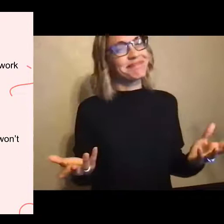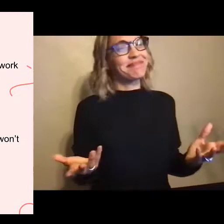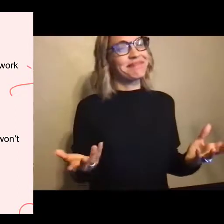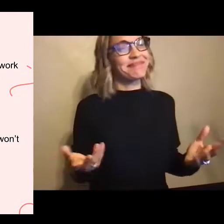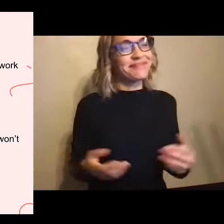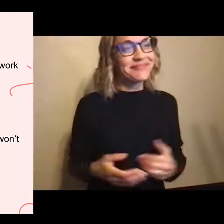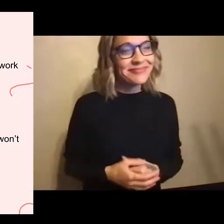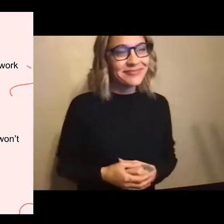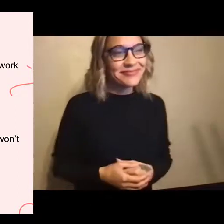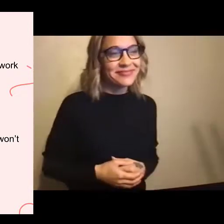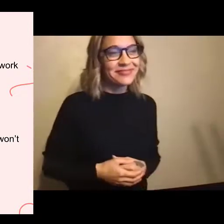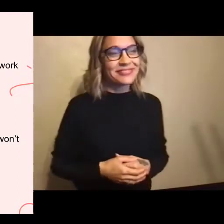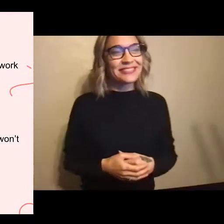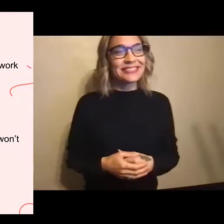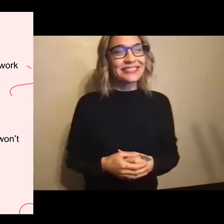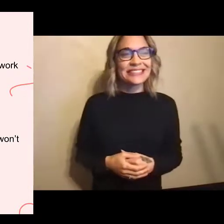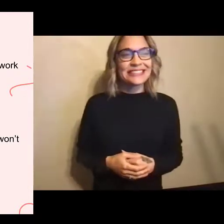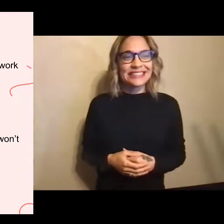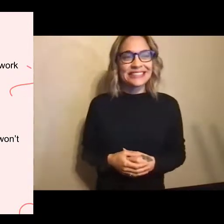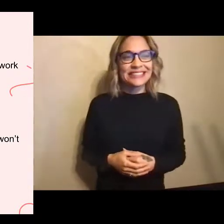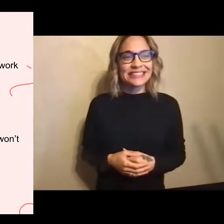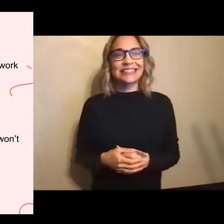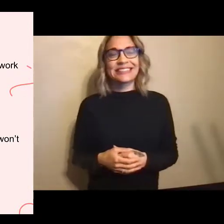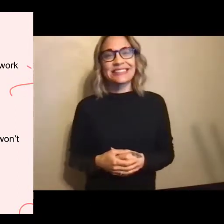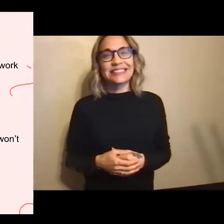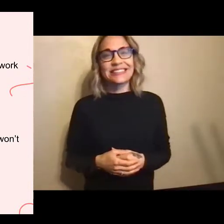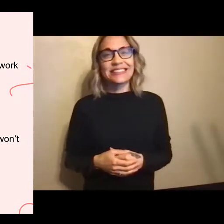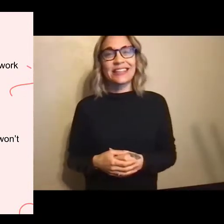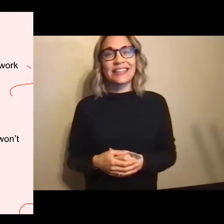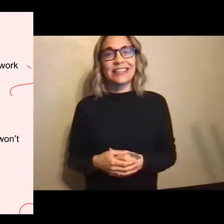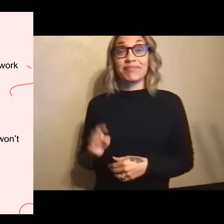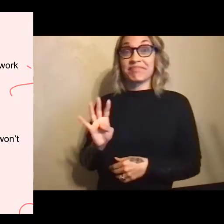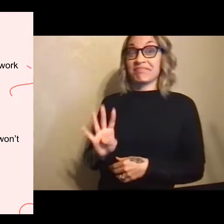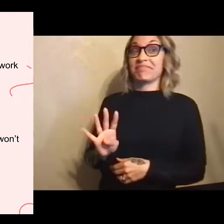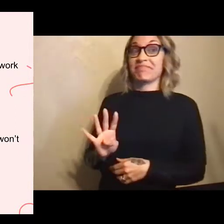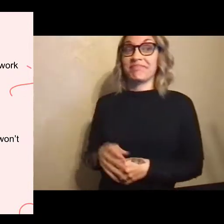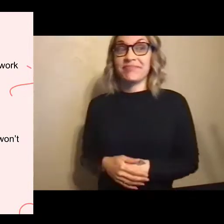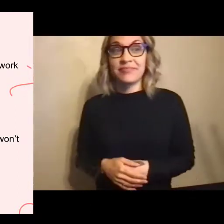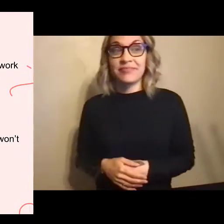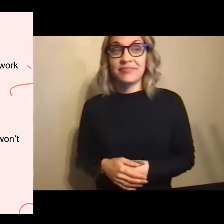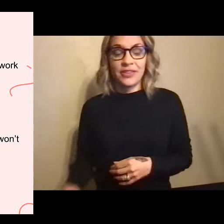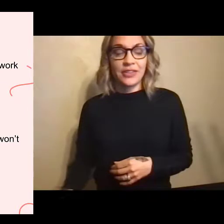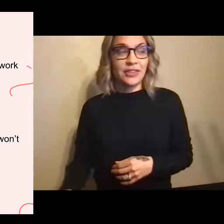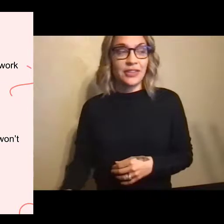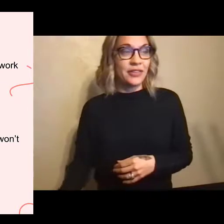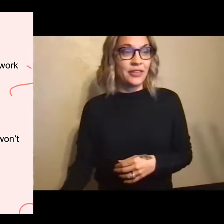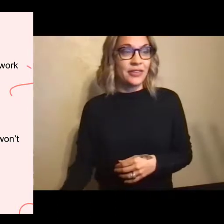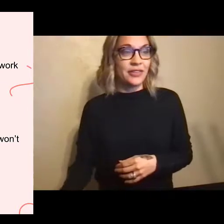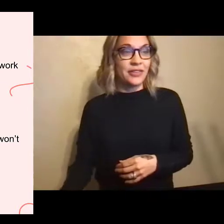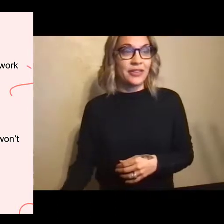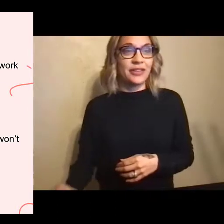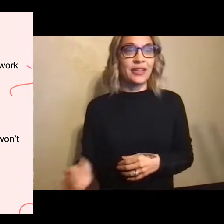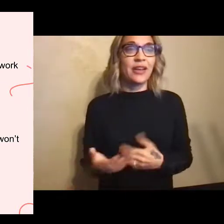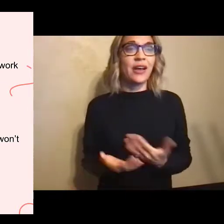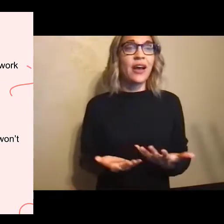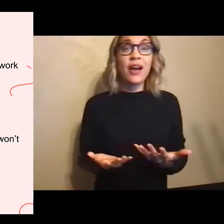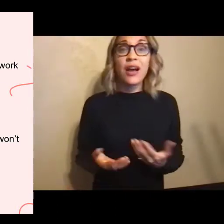last opportunity for last minute ideas to flourish. That ideology. And the fourth